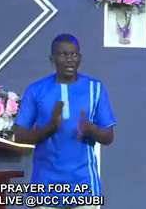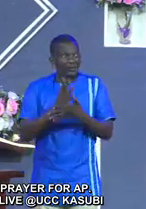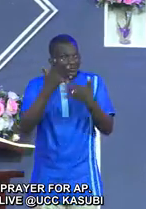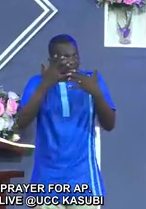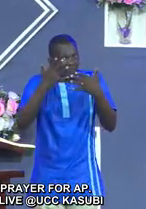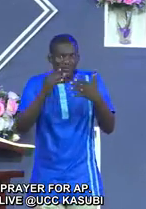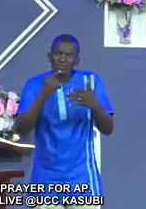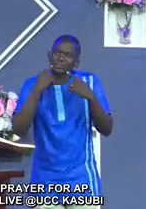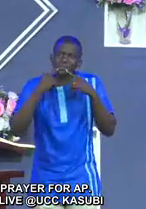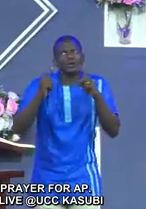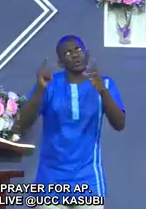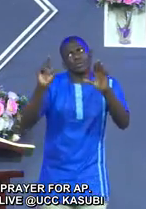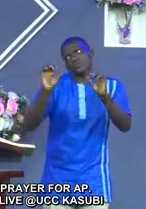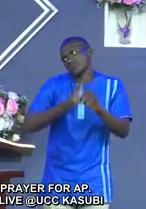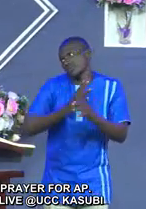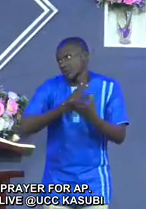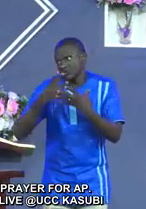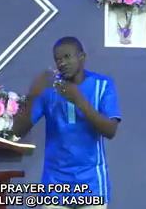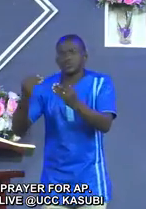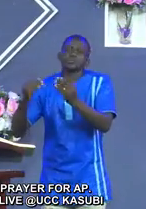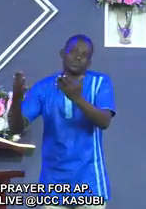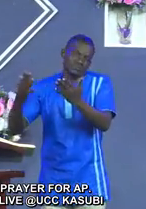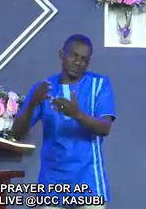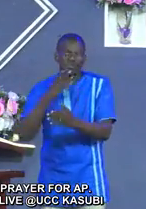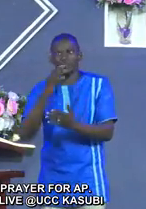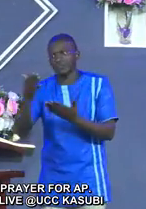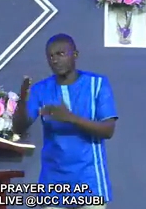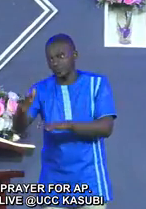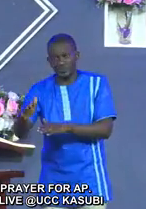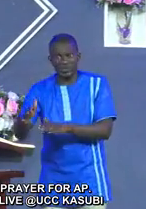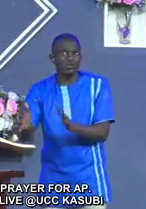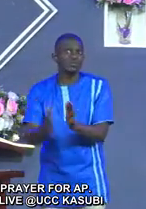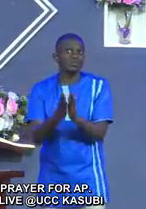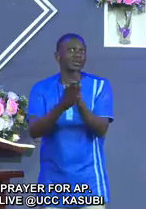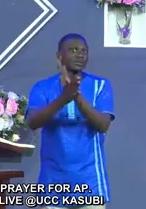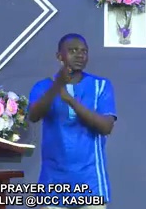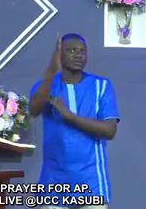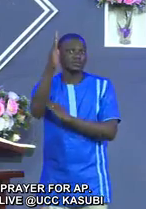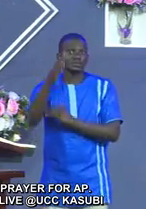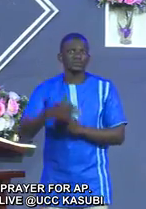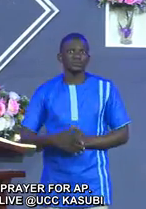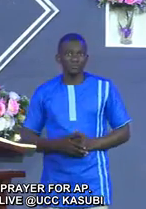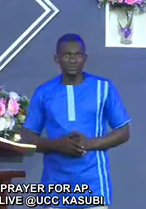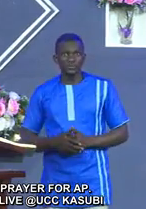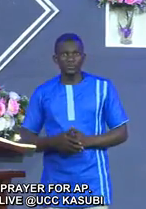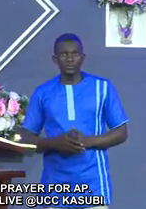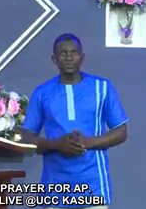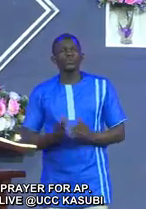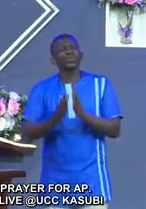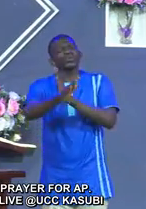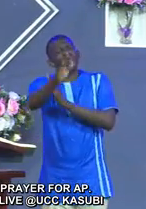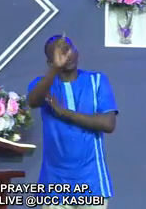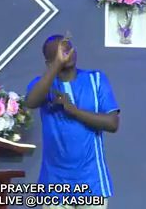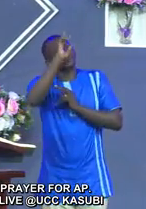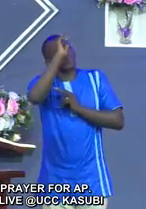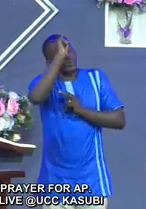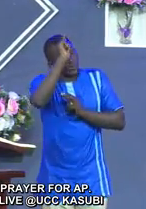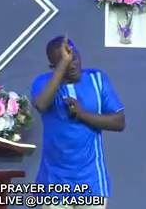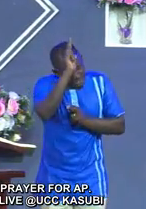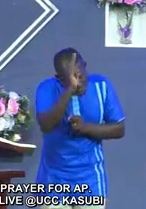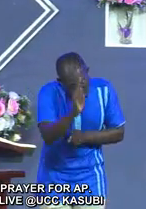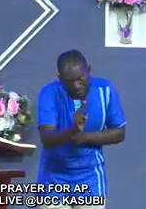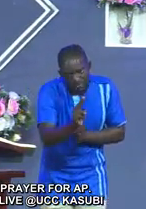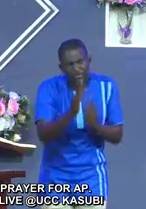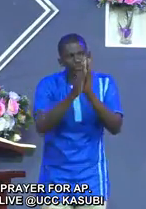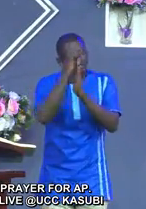When they released the person, he left. Yes, ye was we. Praise Jesus. Katonda Sam HT with Sarah